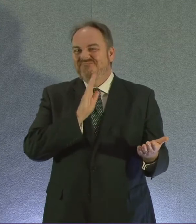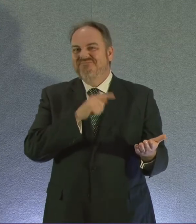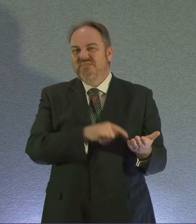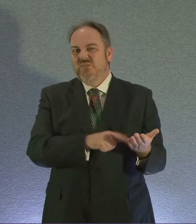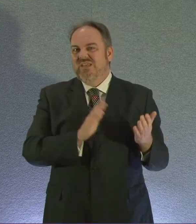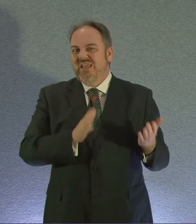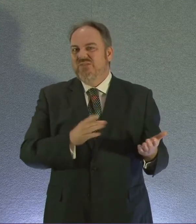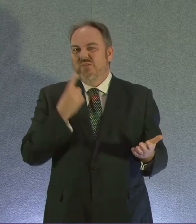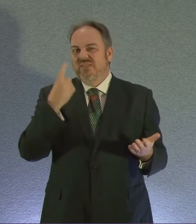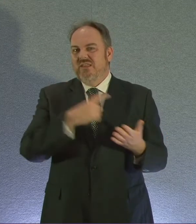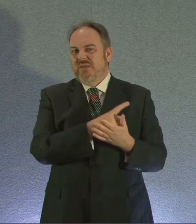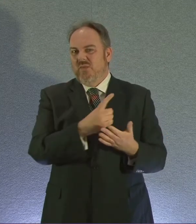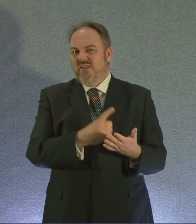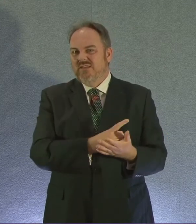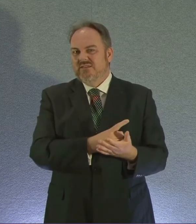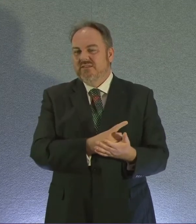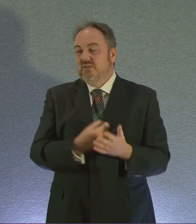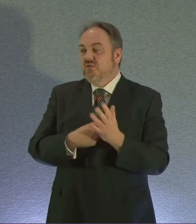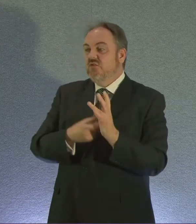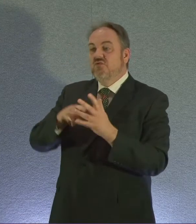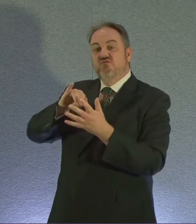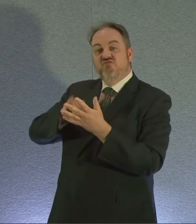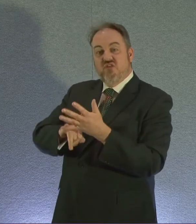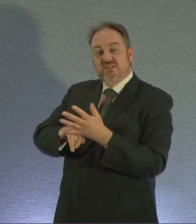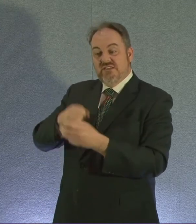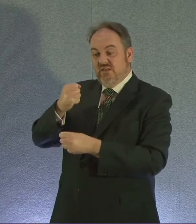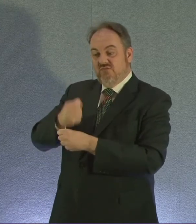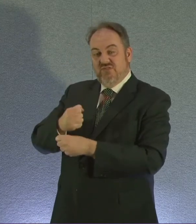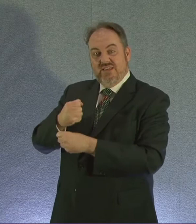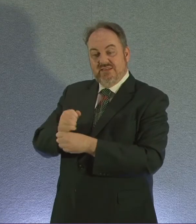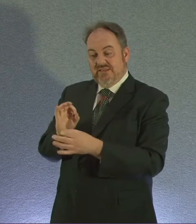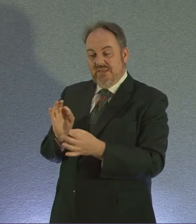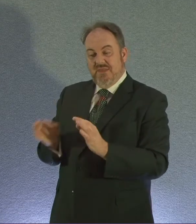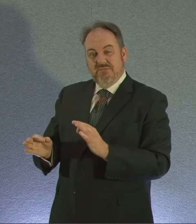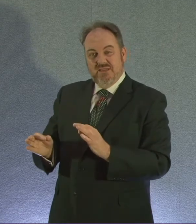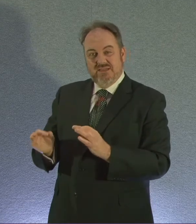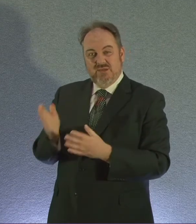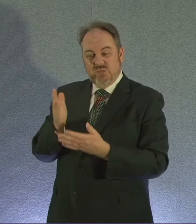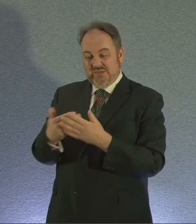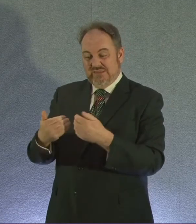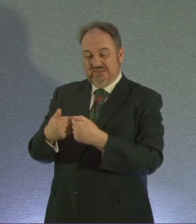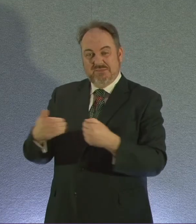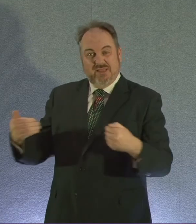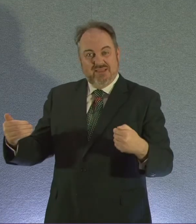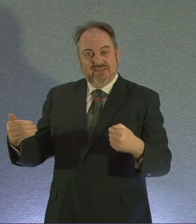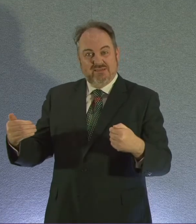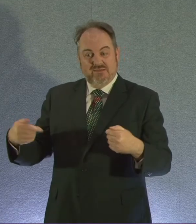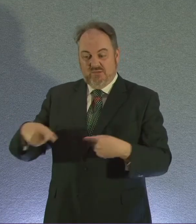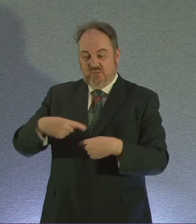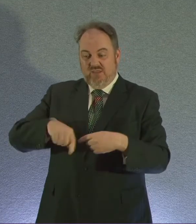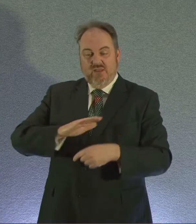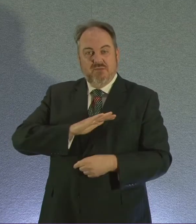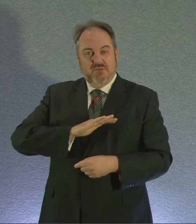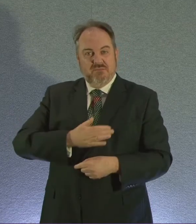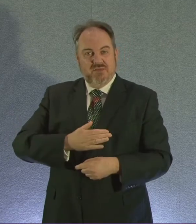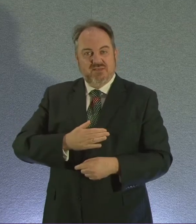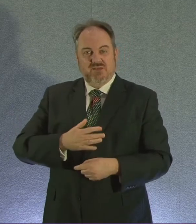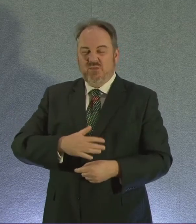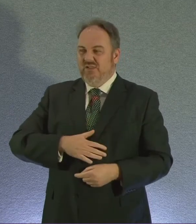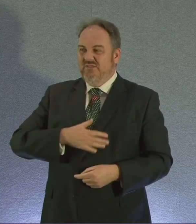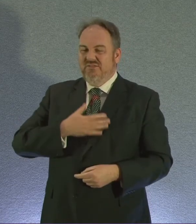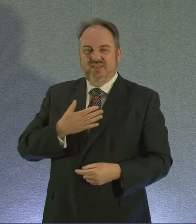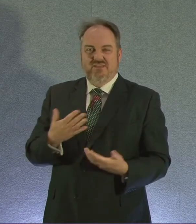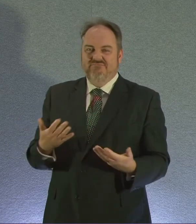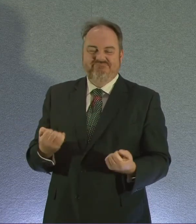division on Ross Greer's amendment, split as it was between 82 members equally, will sound a hollow ring in